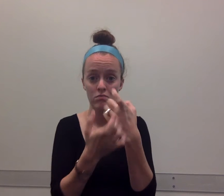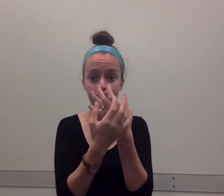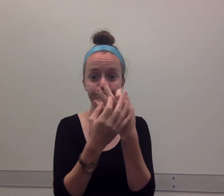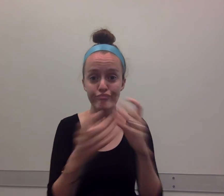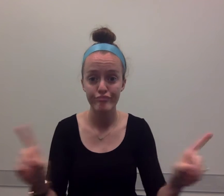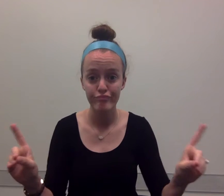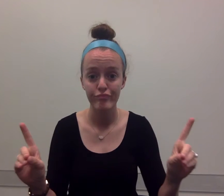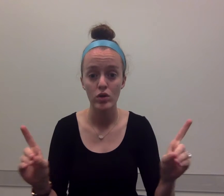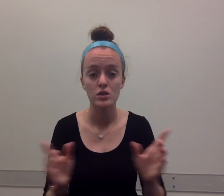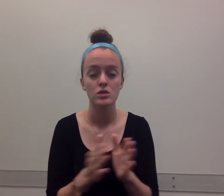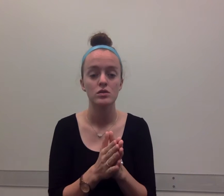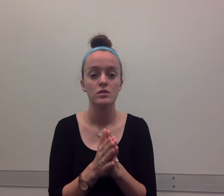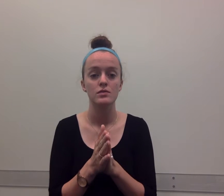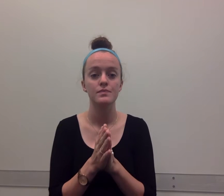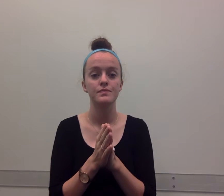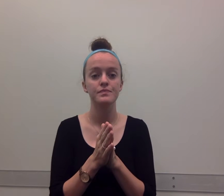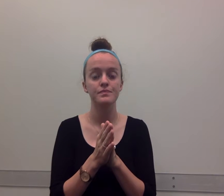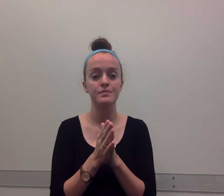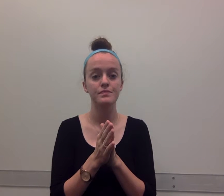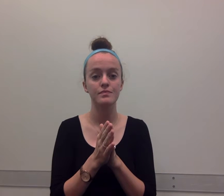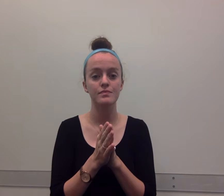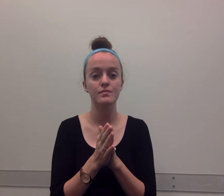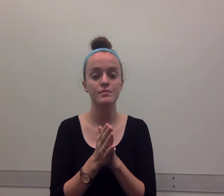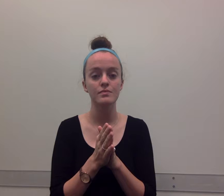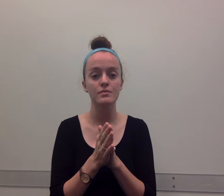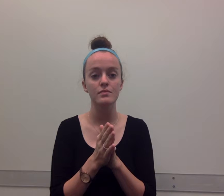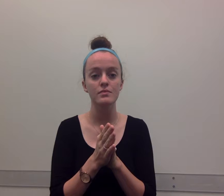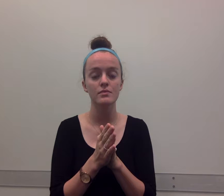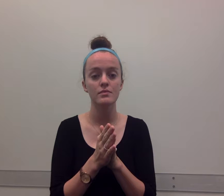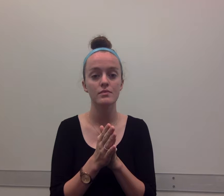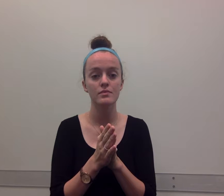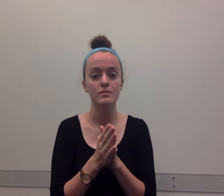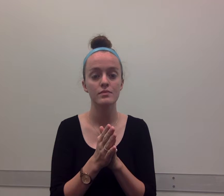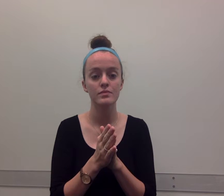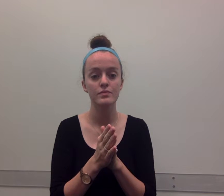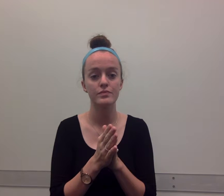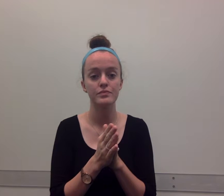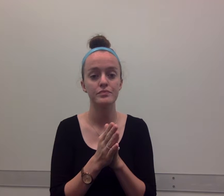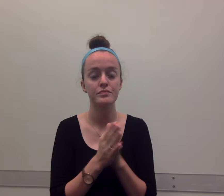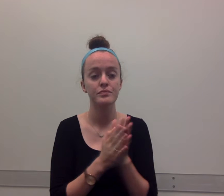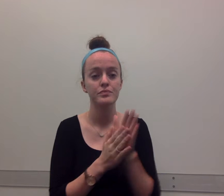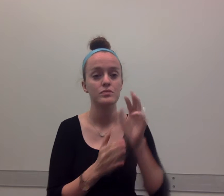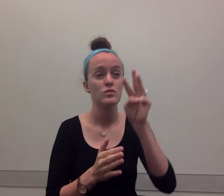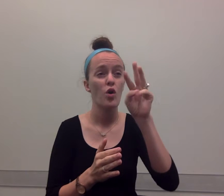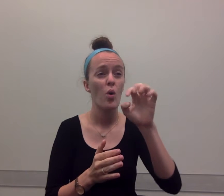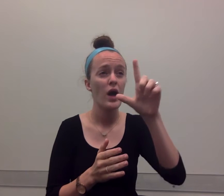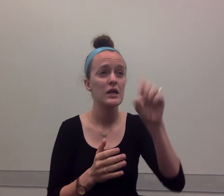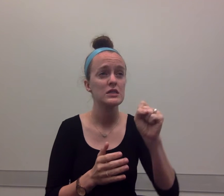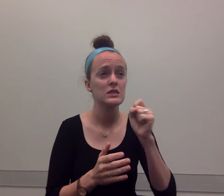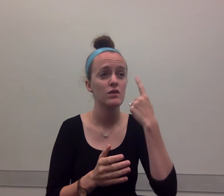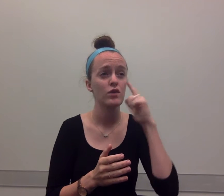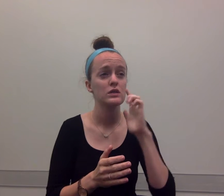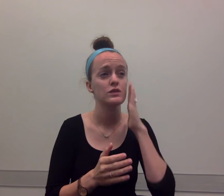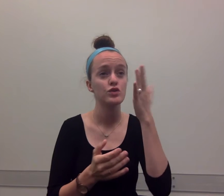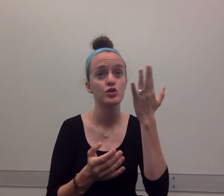wills and setting up trust for your children, or making sure that the money you have goes to your children in a